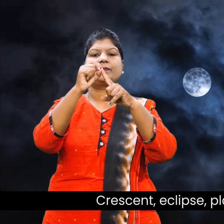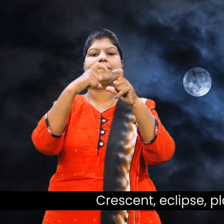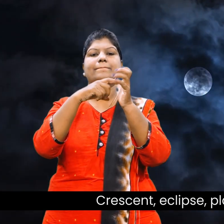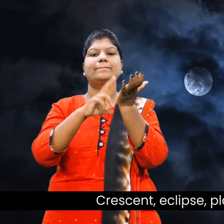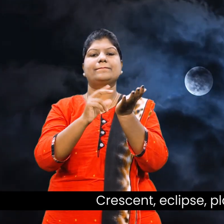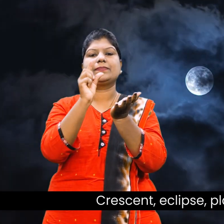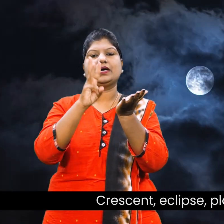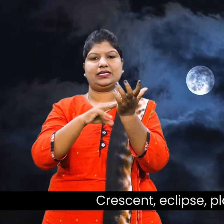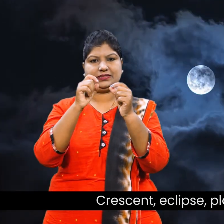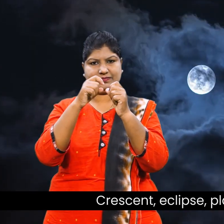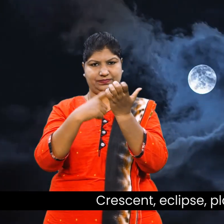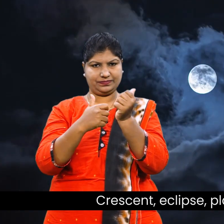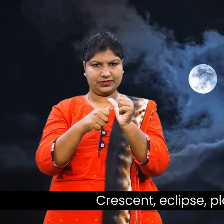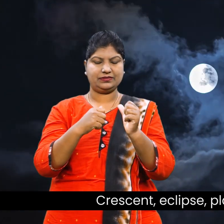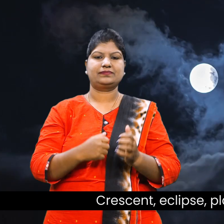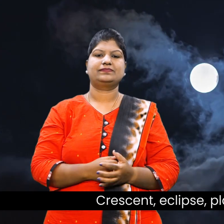penumbra.